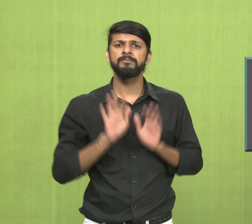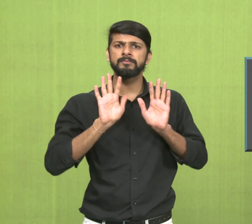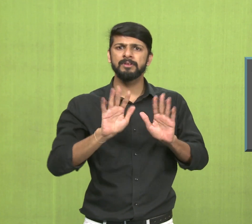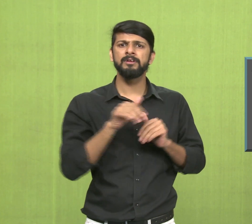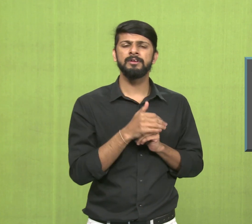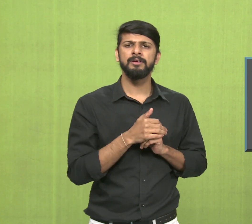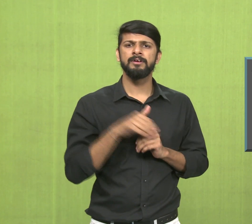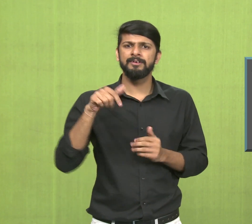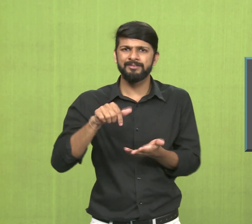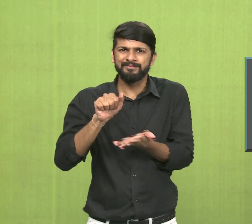Question number 4.